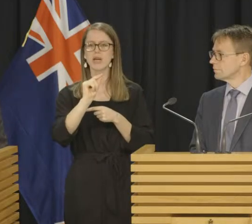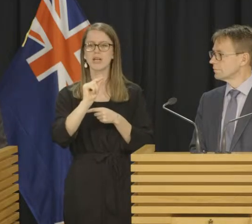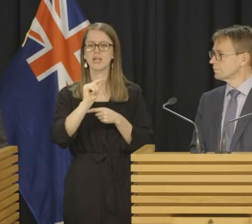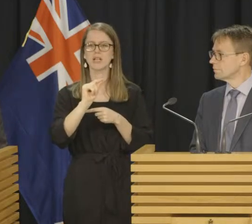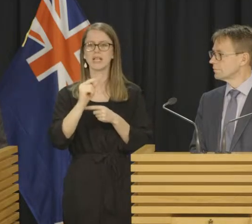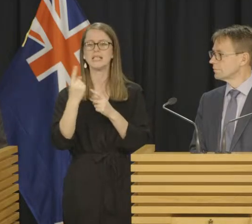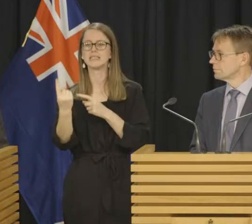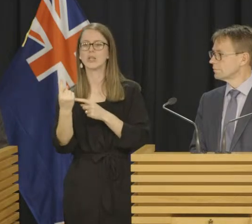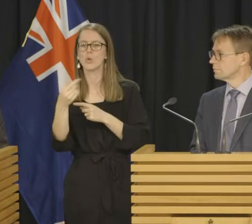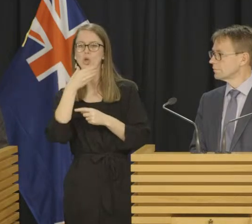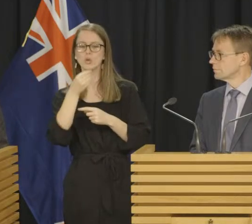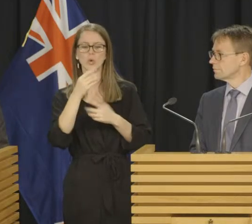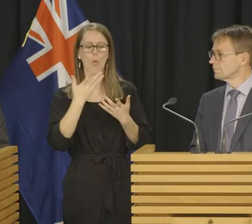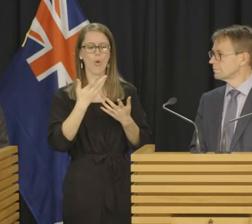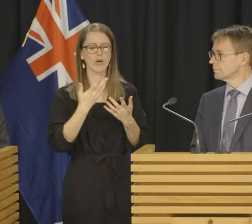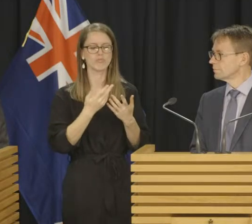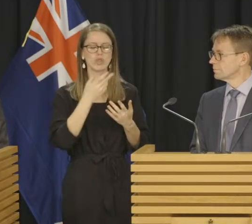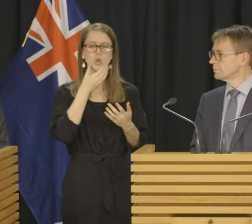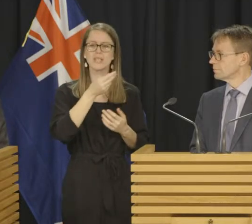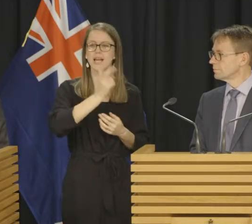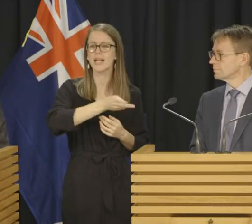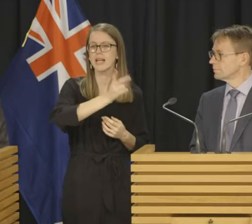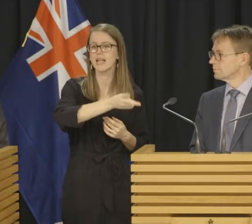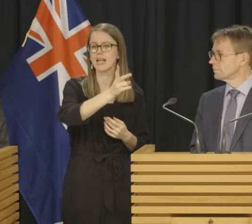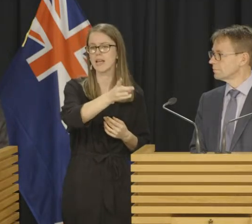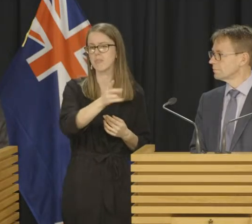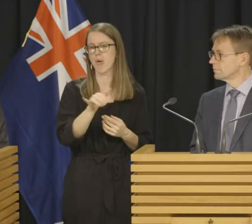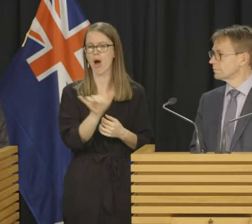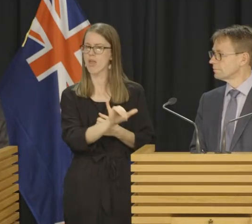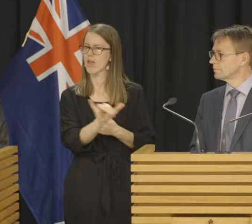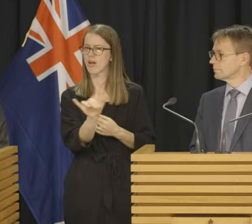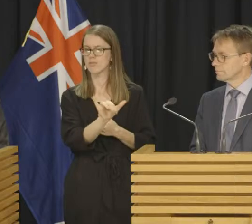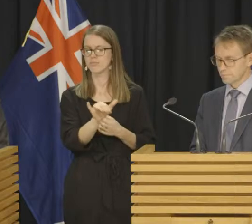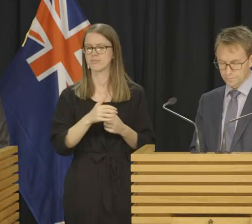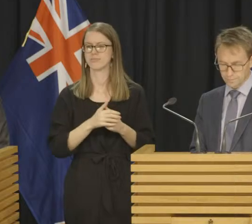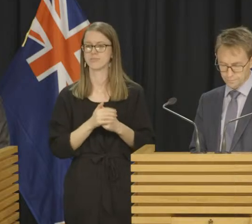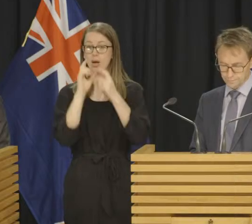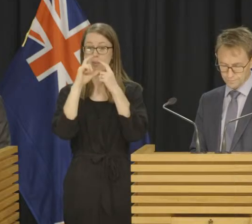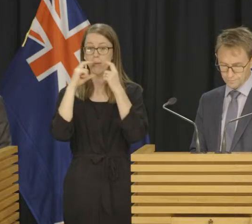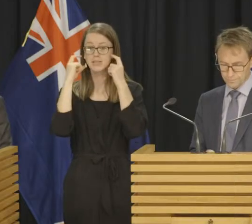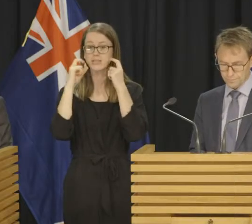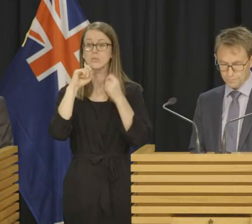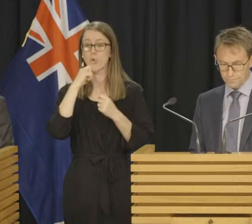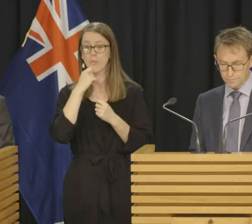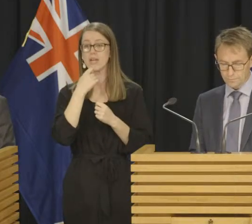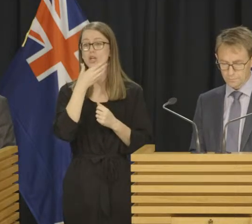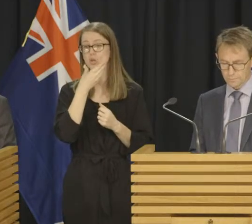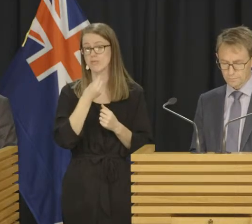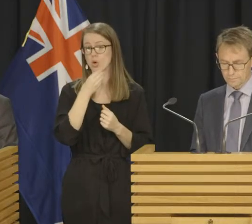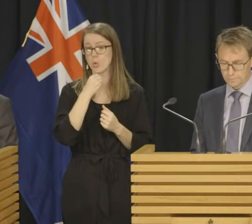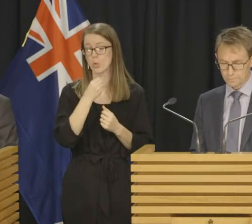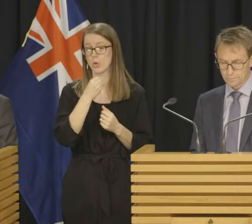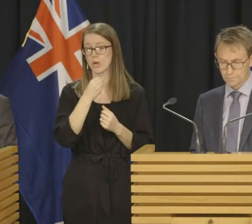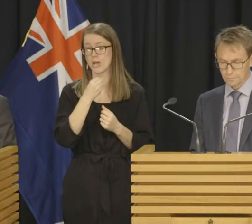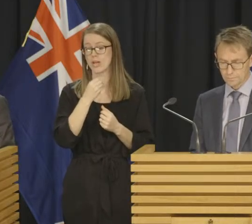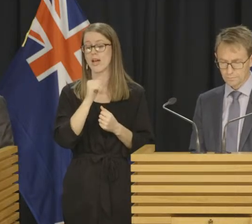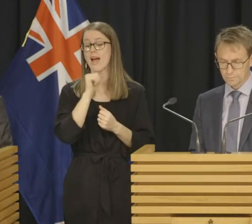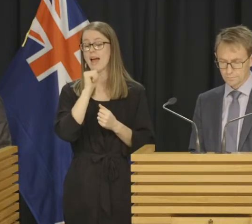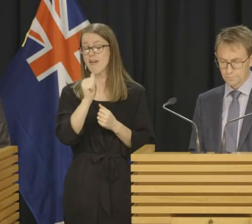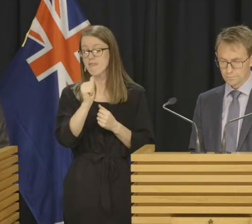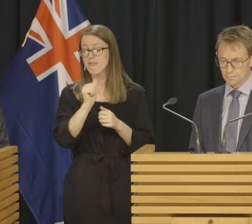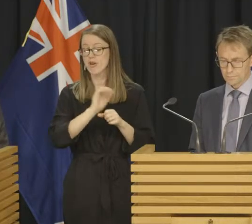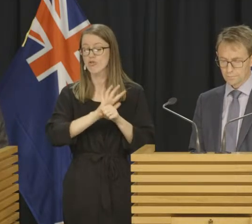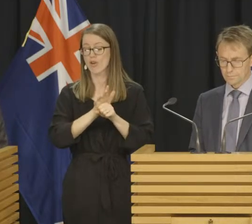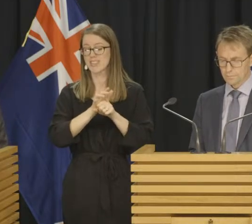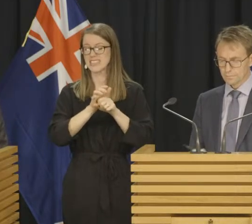the single-use masks that people see online or in shops. Masks will be most useful when COVID-19 is